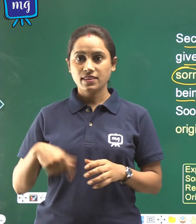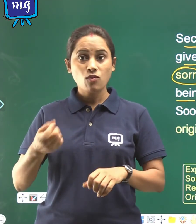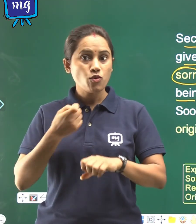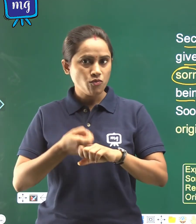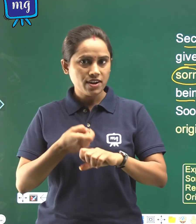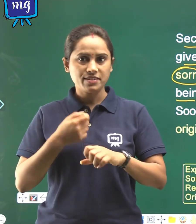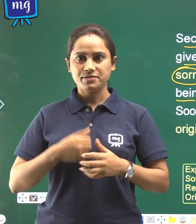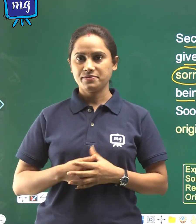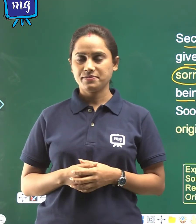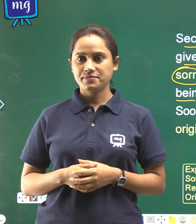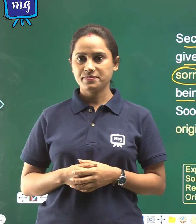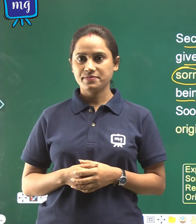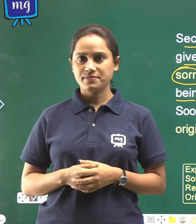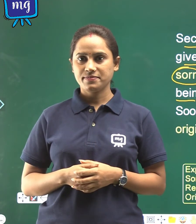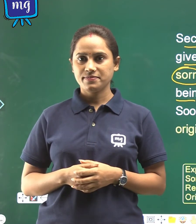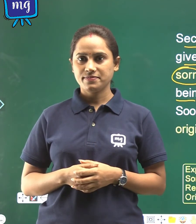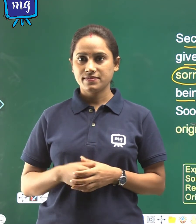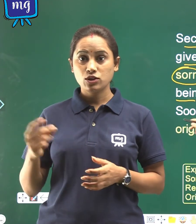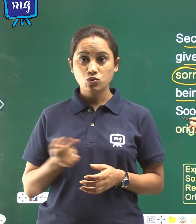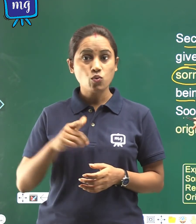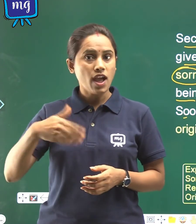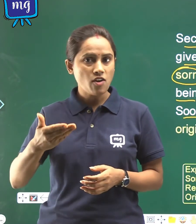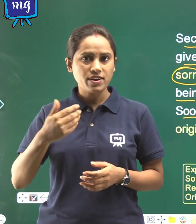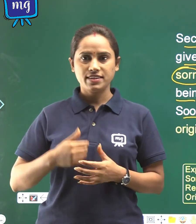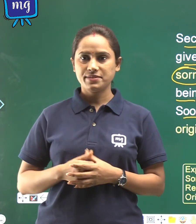would work. Soon after,